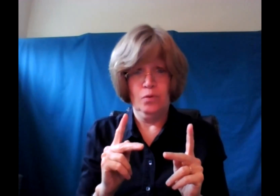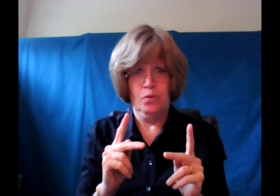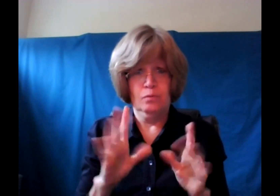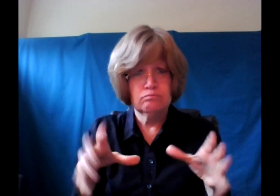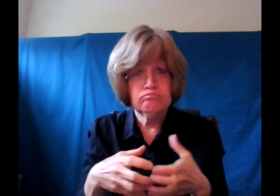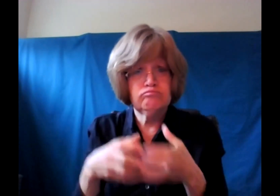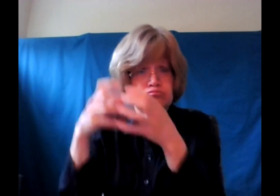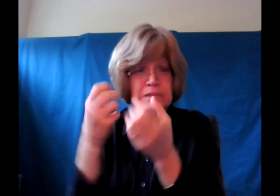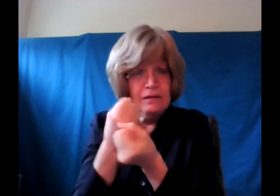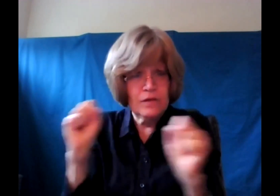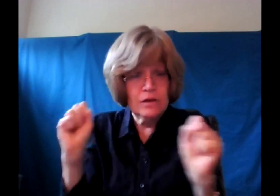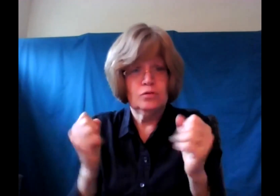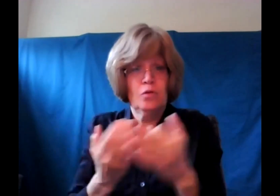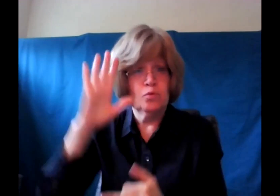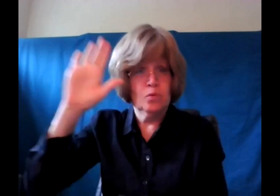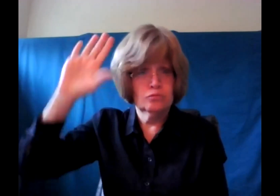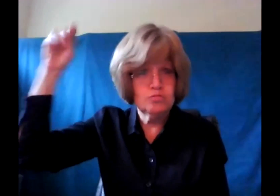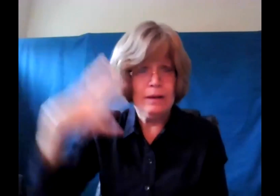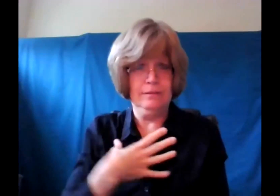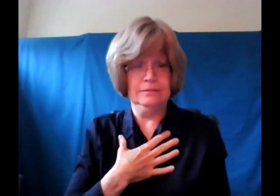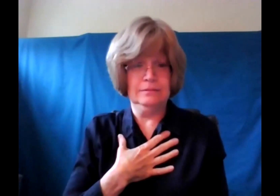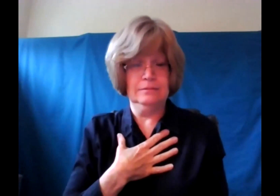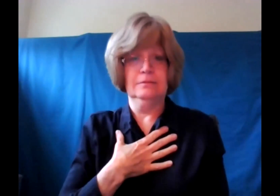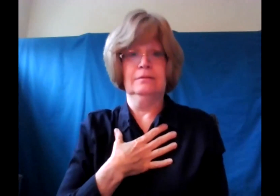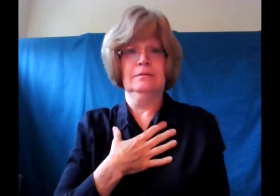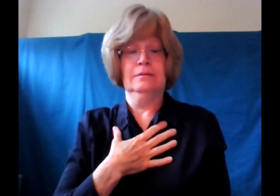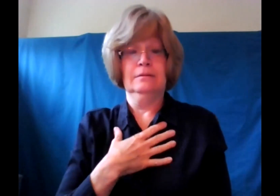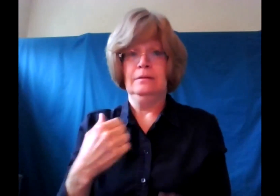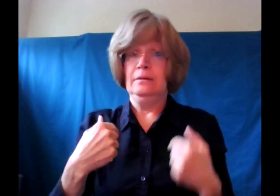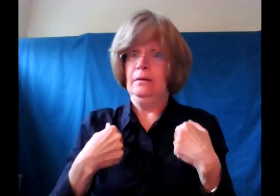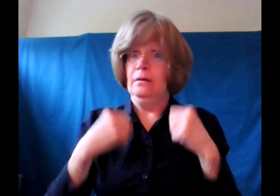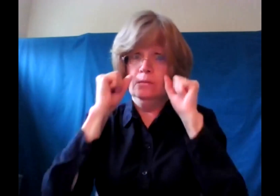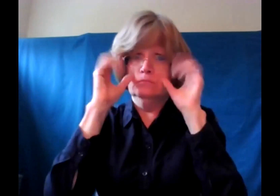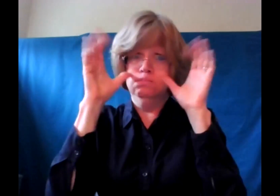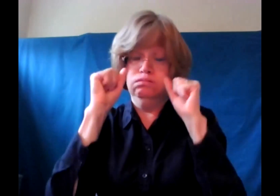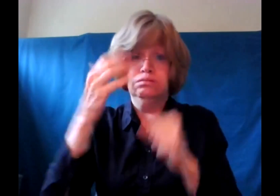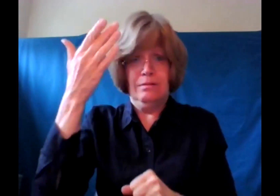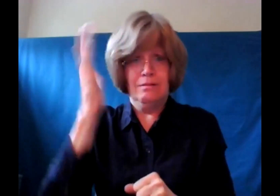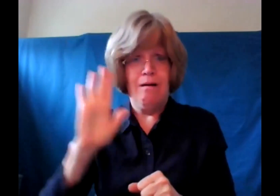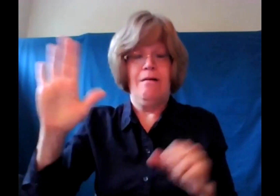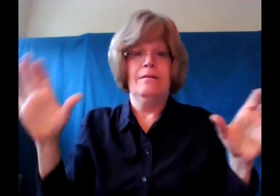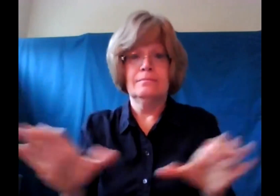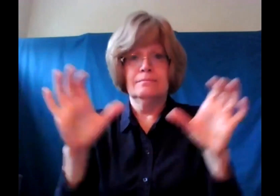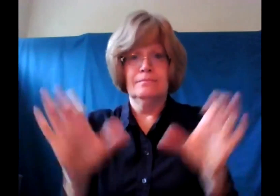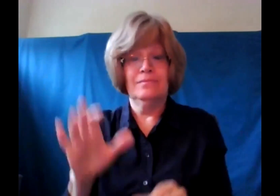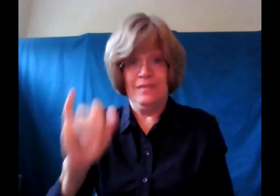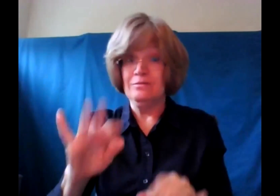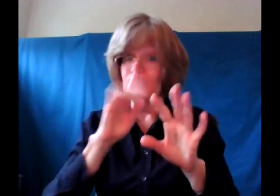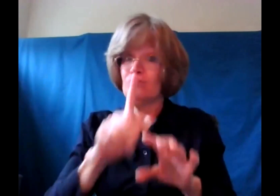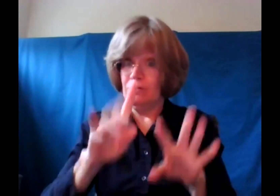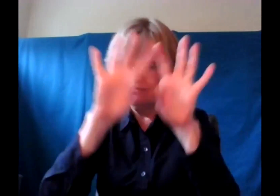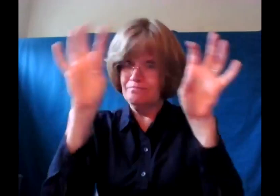salvation through grace. I'm amazed at what God does. It's a mystery.